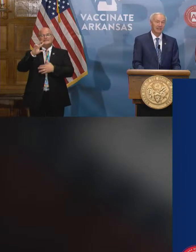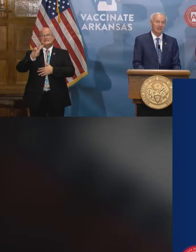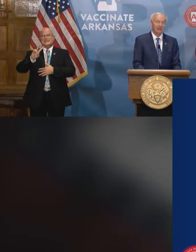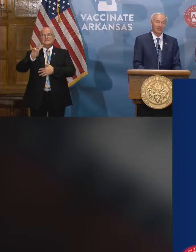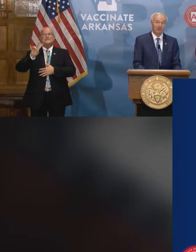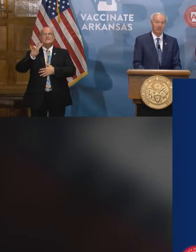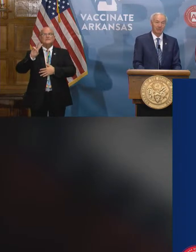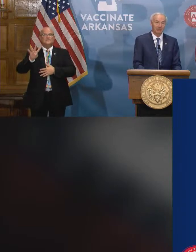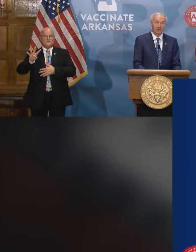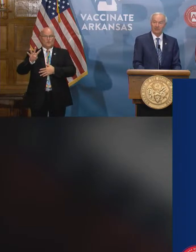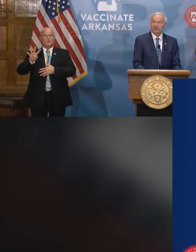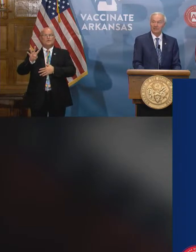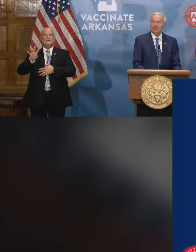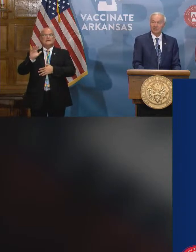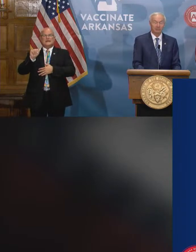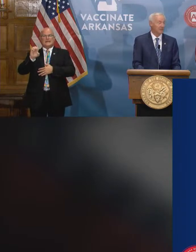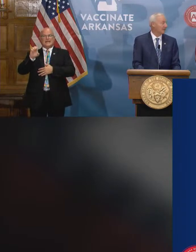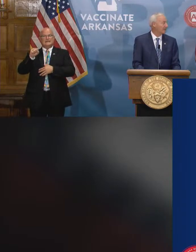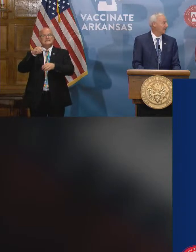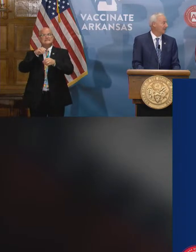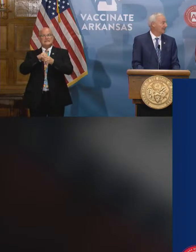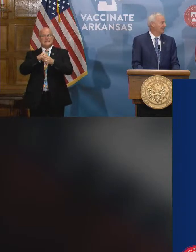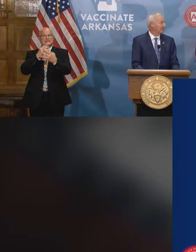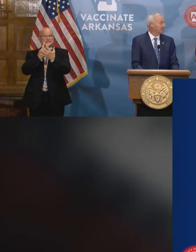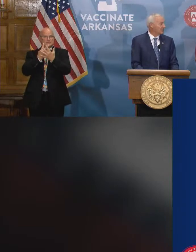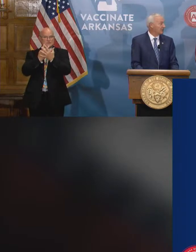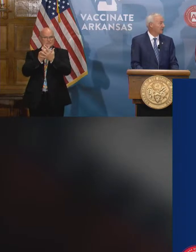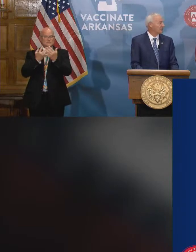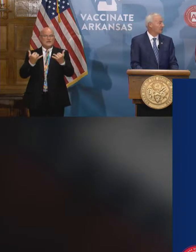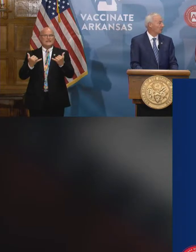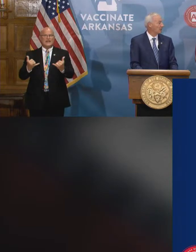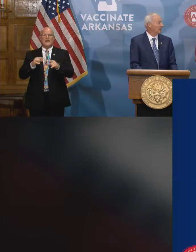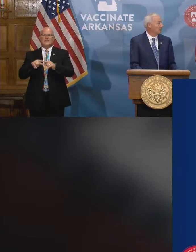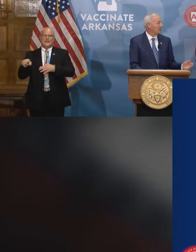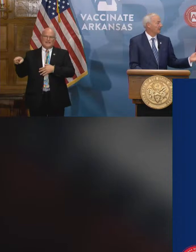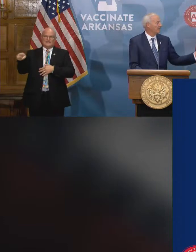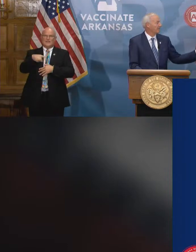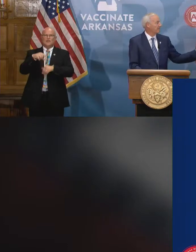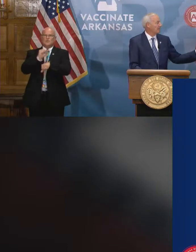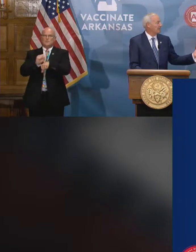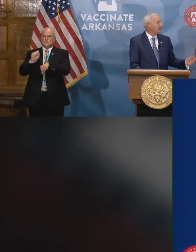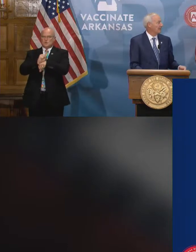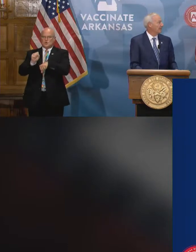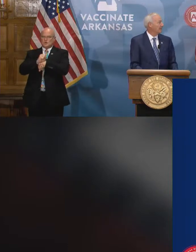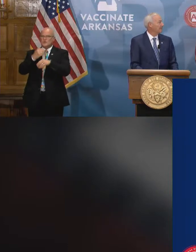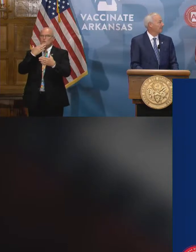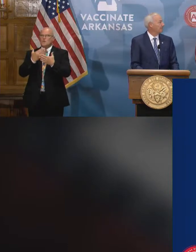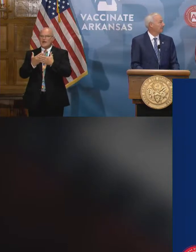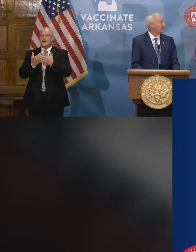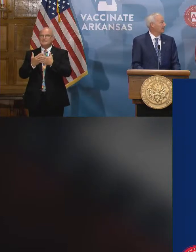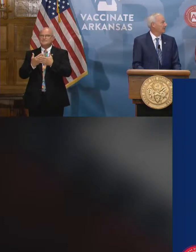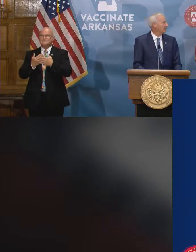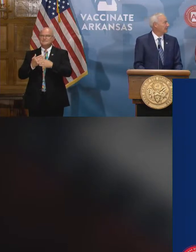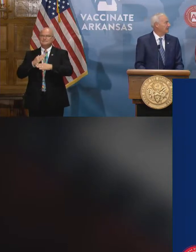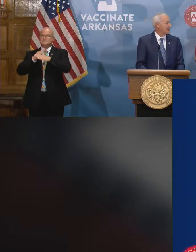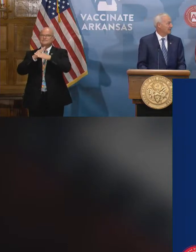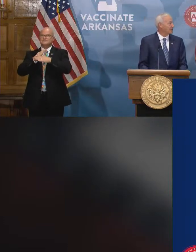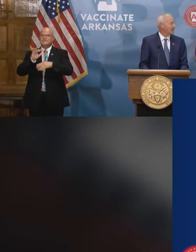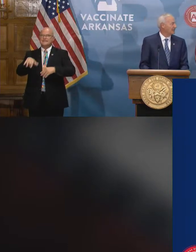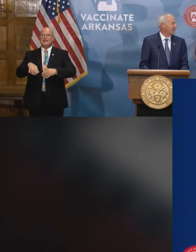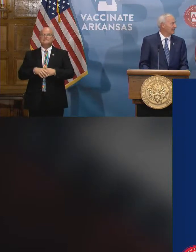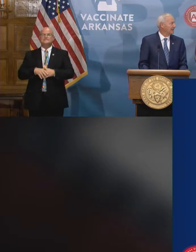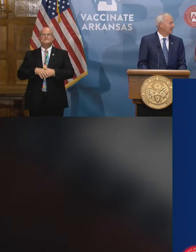active cases in our Department of Corrections. That shows their procedures are working well. And then